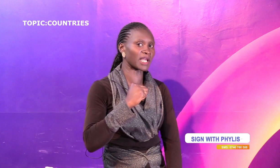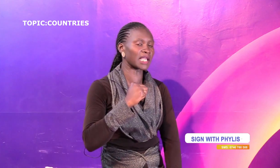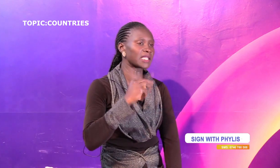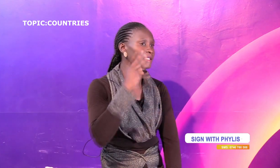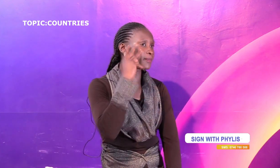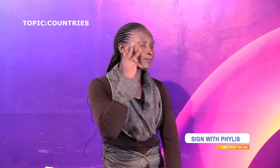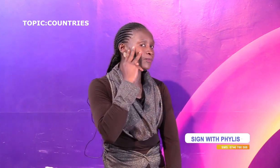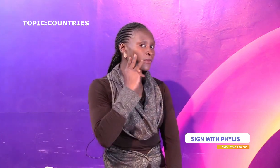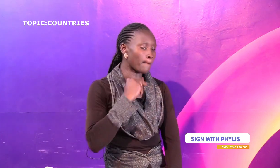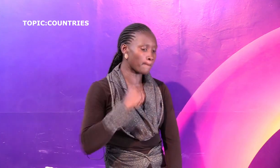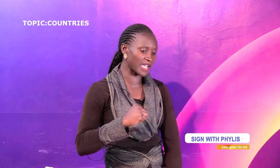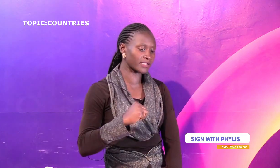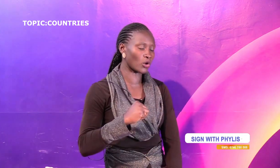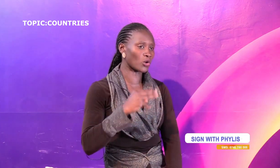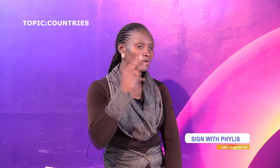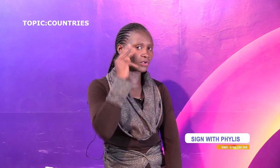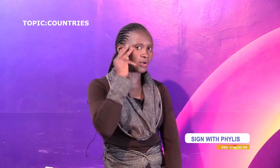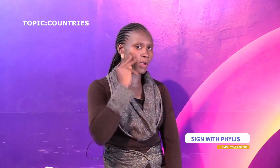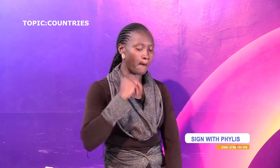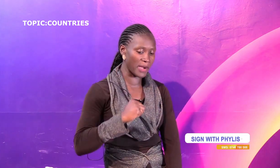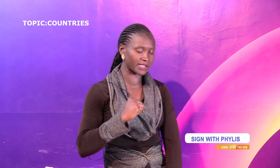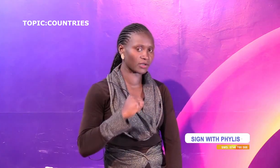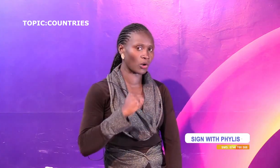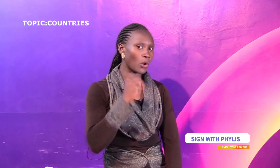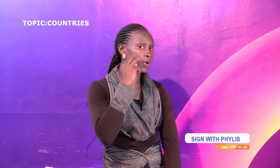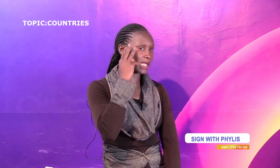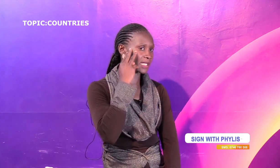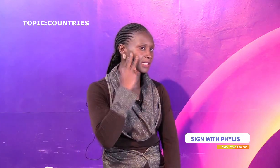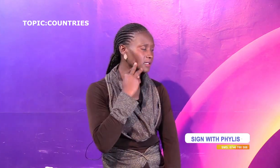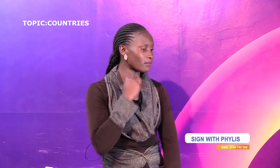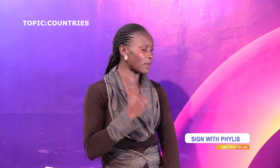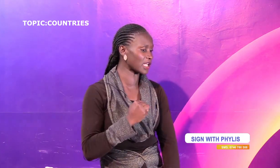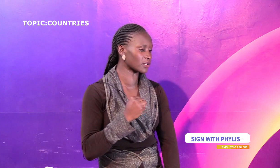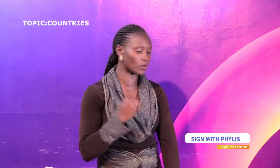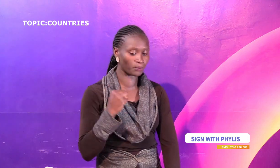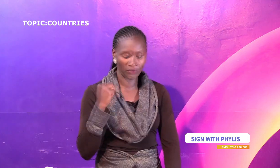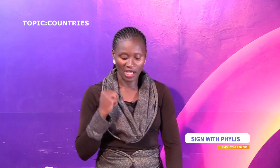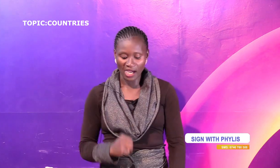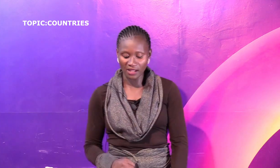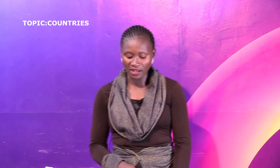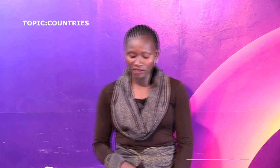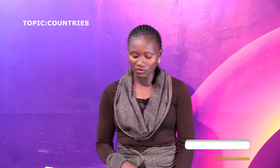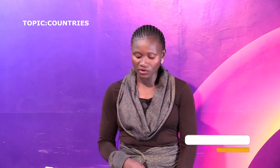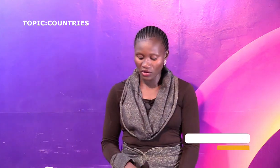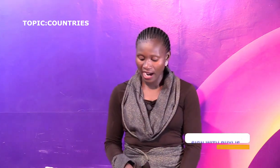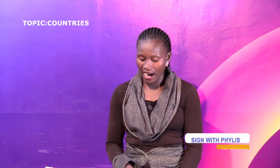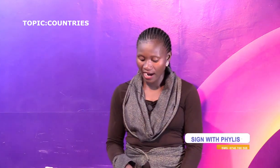this, Mexico, Mexico, like this, Mexico. And then also have the